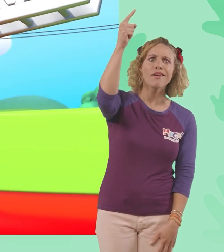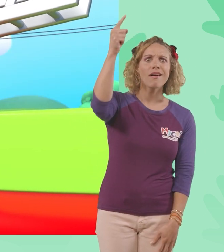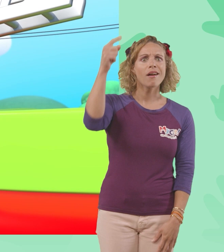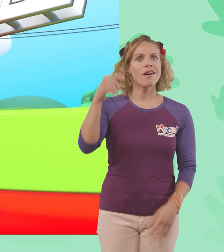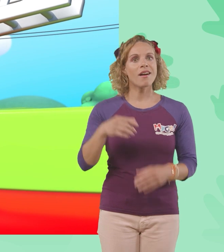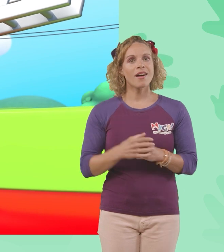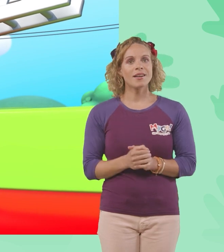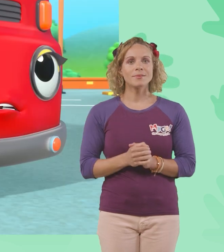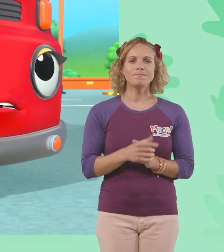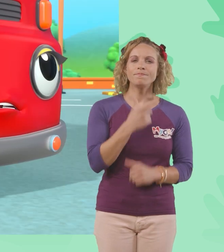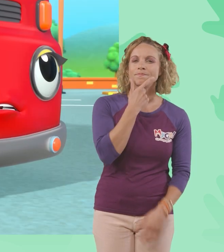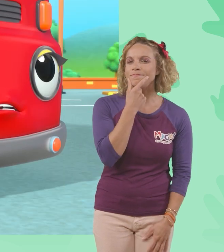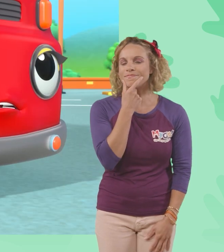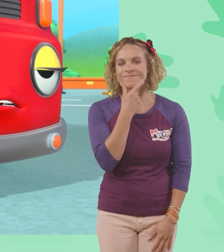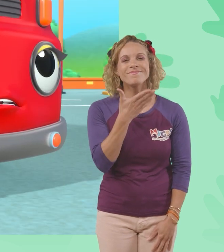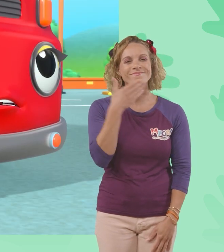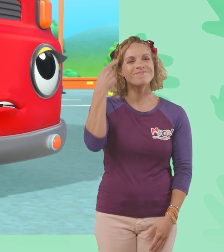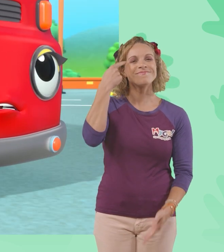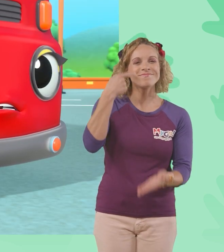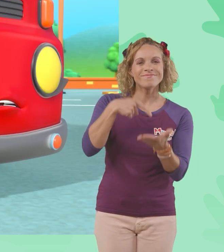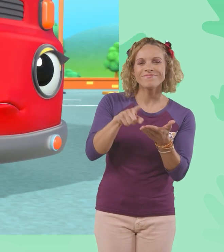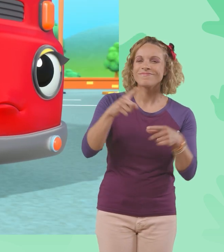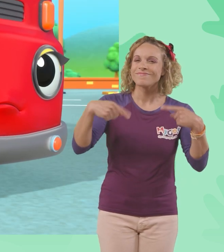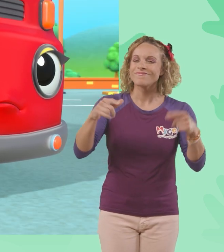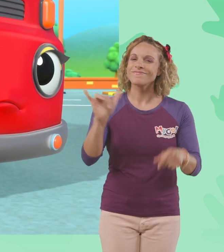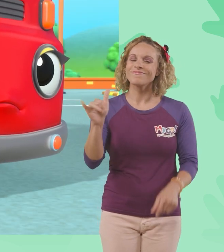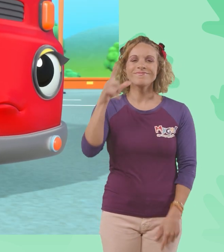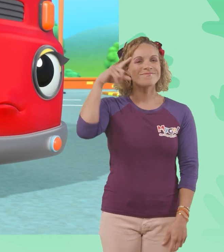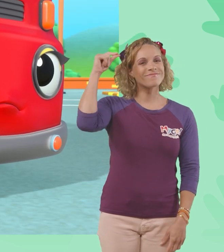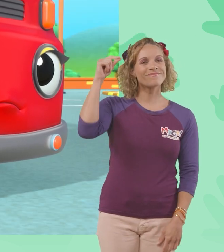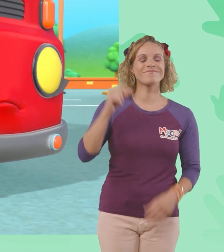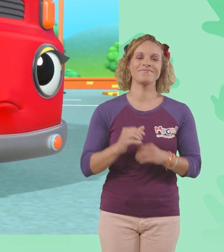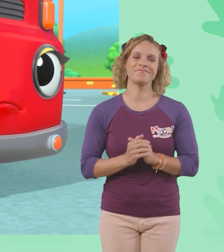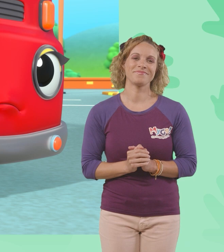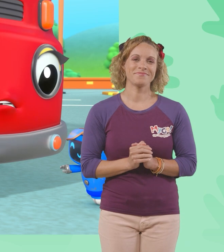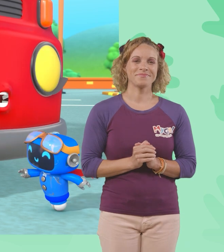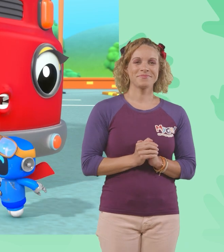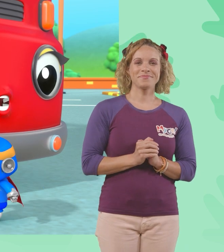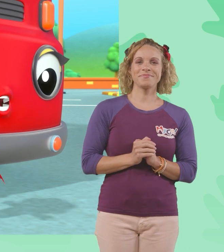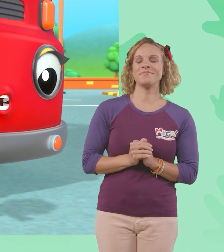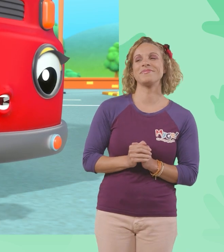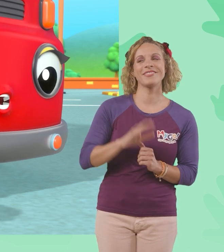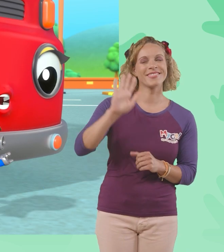tall. Oh, we'd better check your tyres too, Fiona.